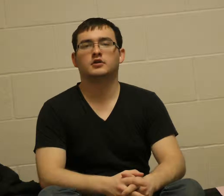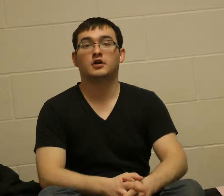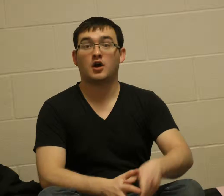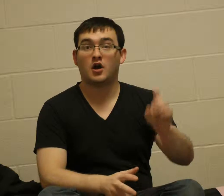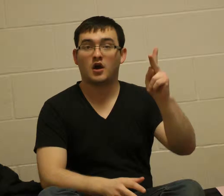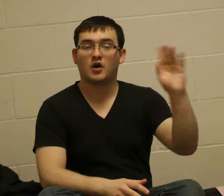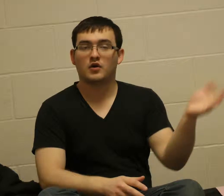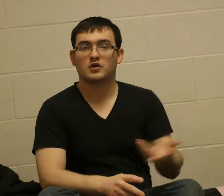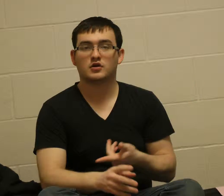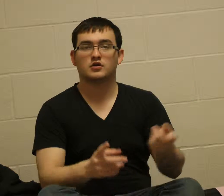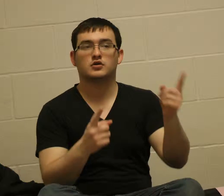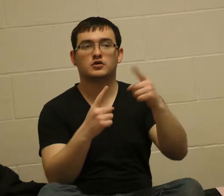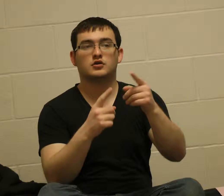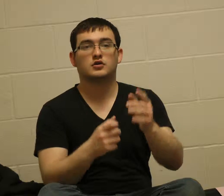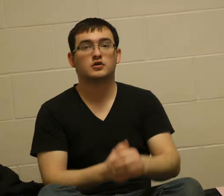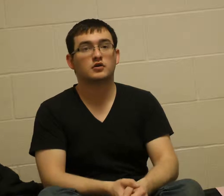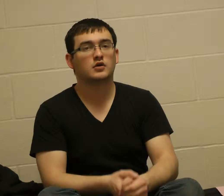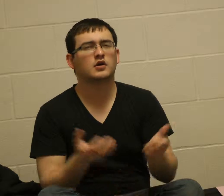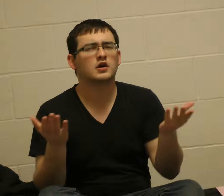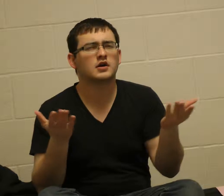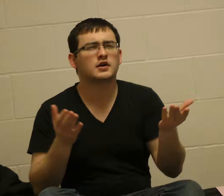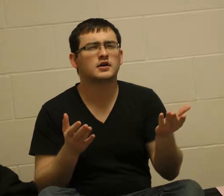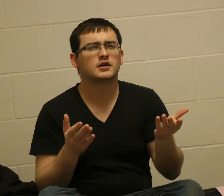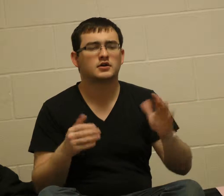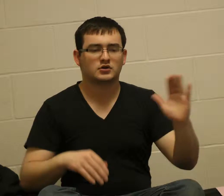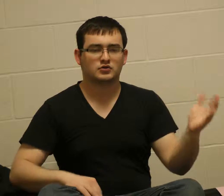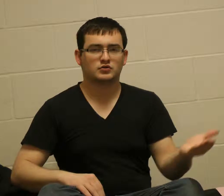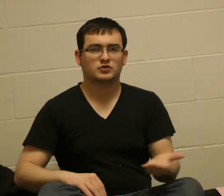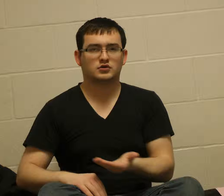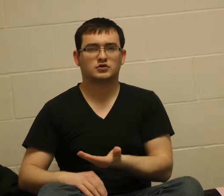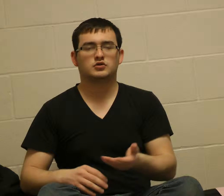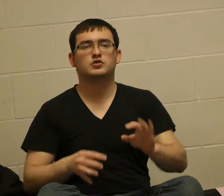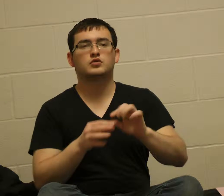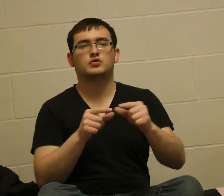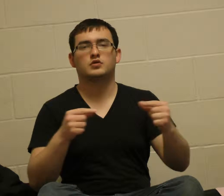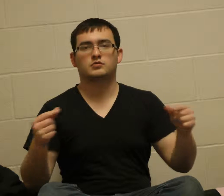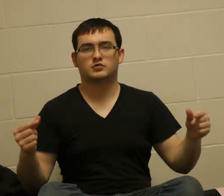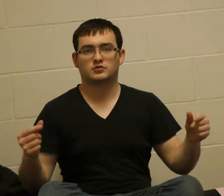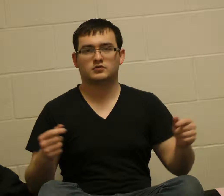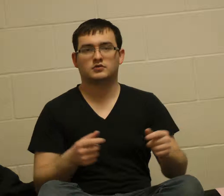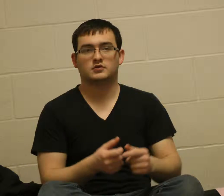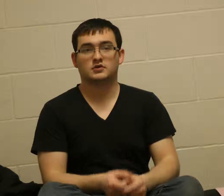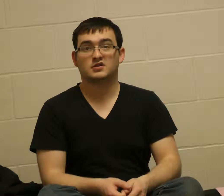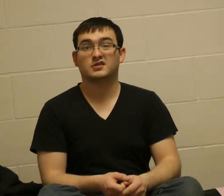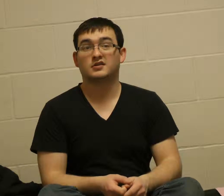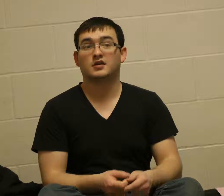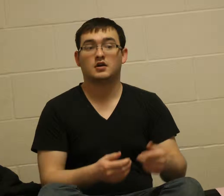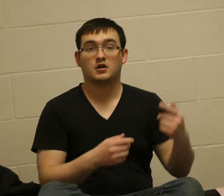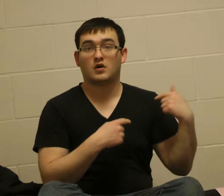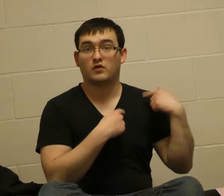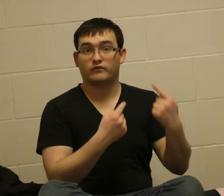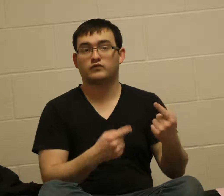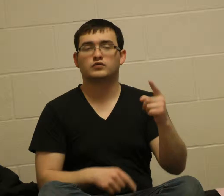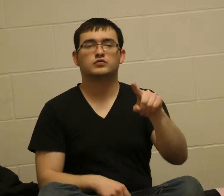so welcome to the first lesson, Introduction to Grammar. At this point, you should have downloaded the document off of